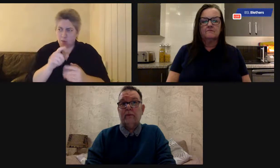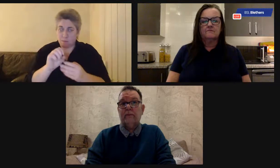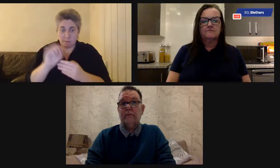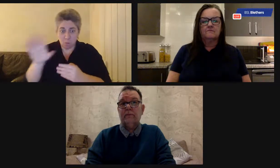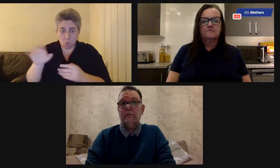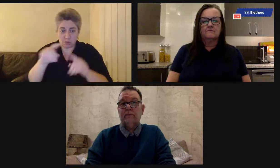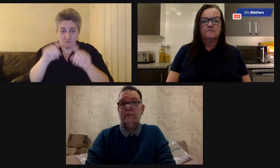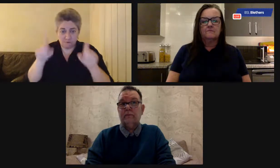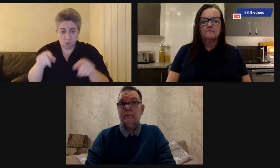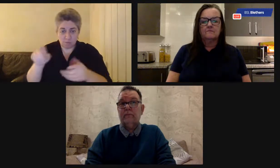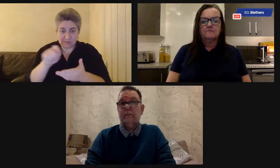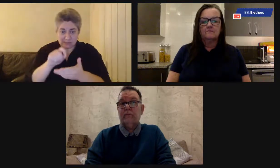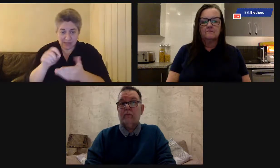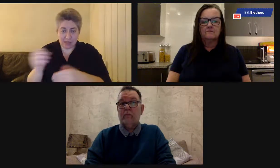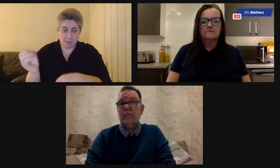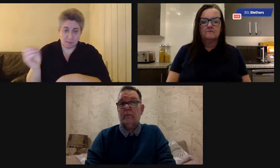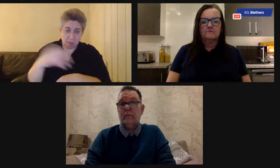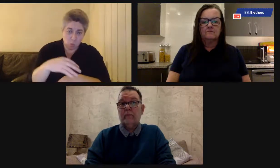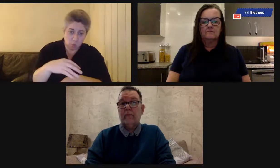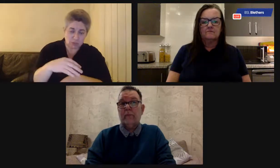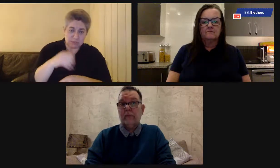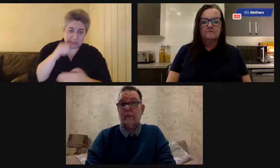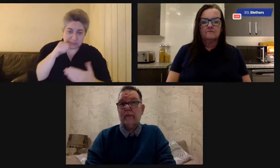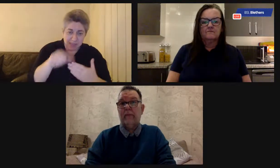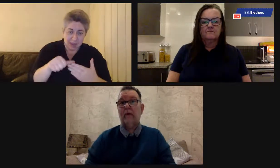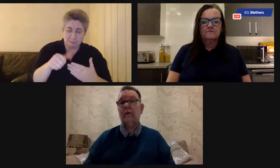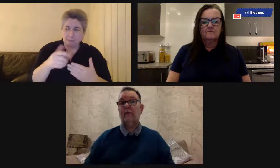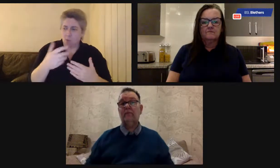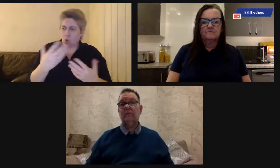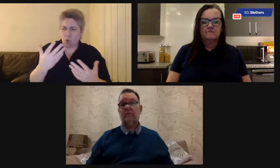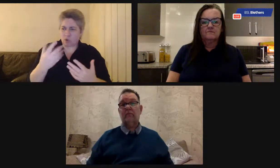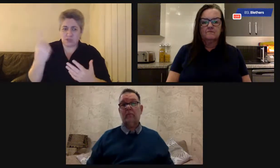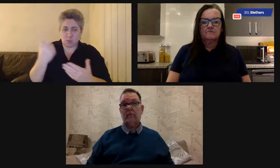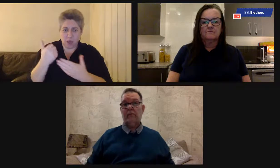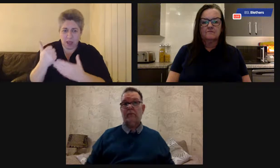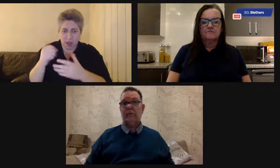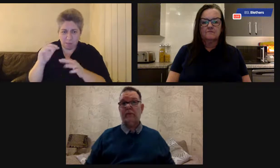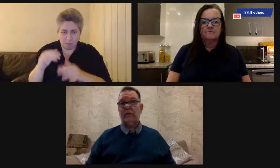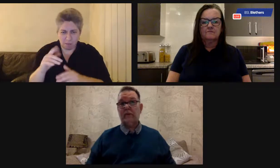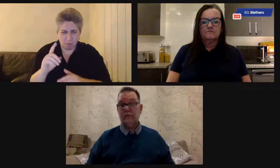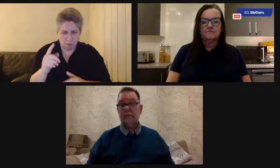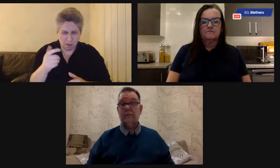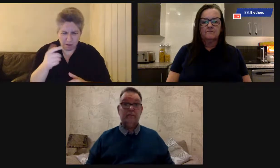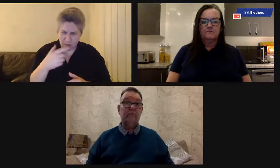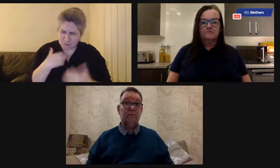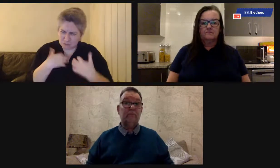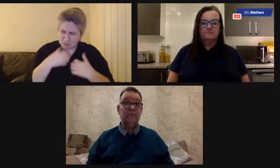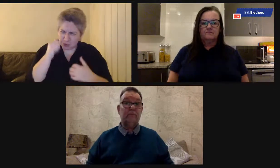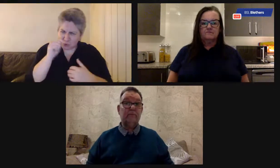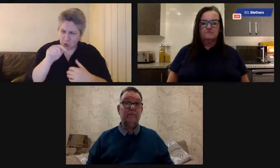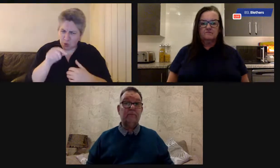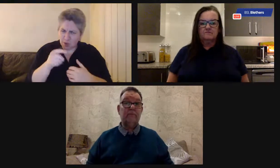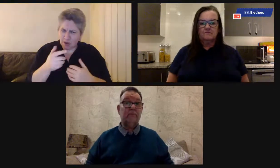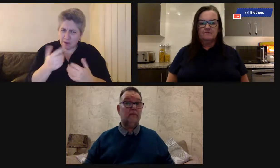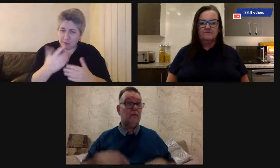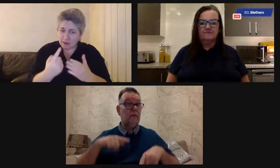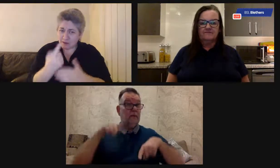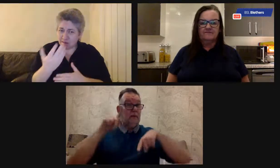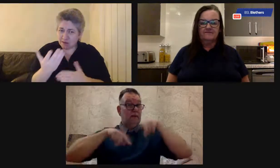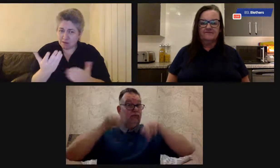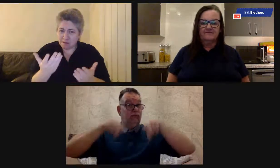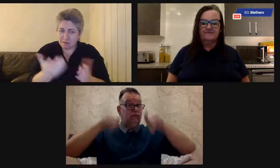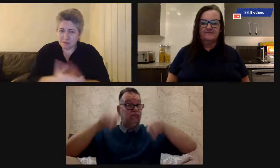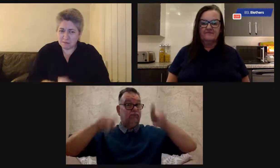savvy. So how would they maybe get able to get a post form to fill in? How would you mitigate that?